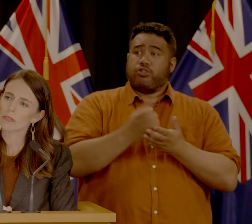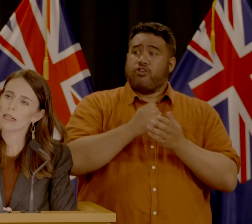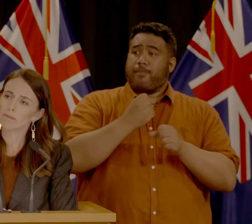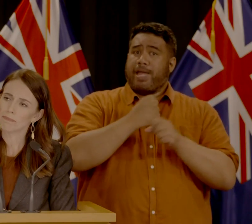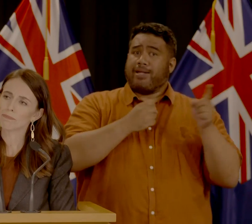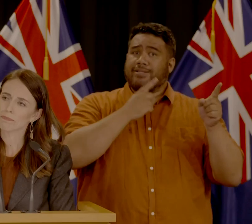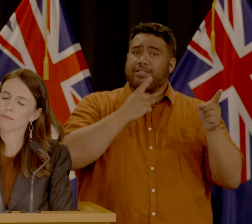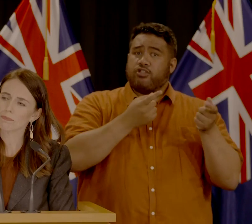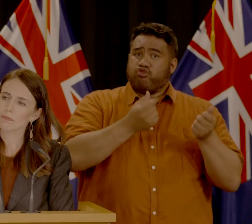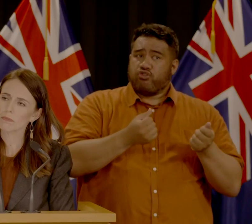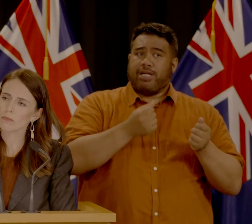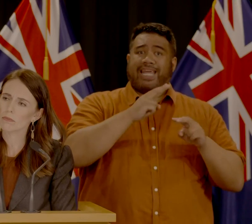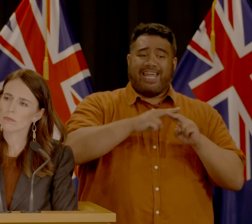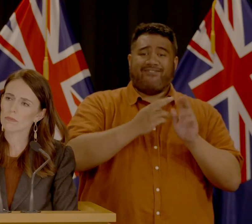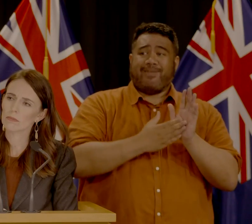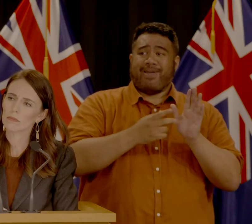Yeah.